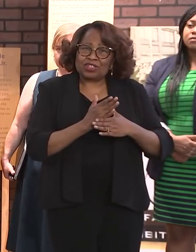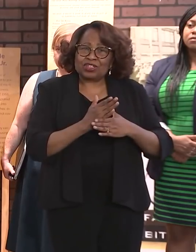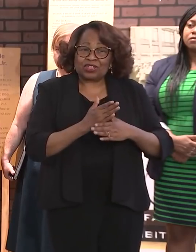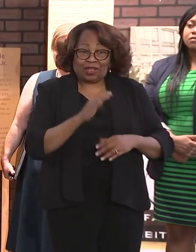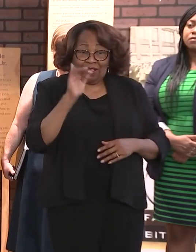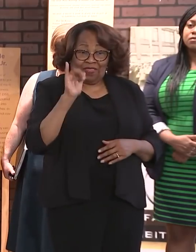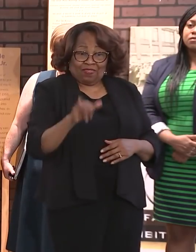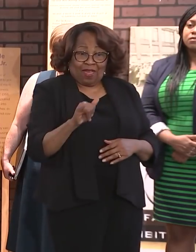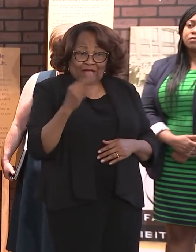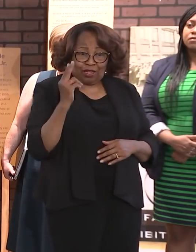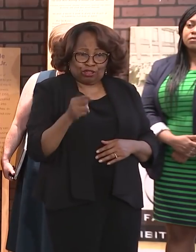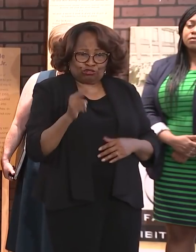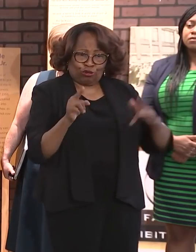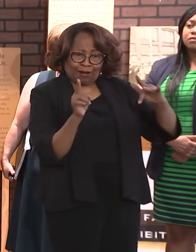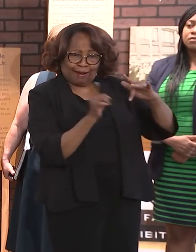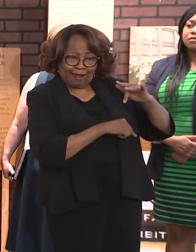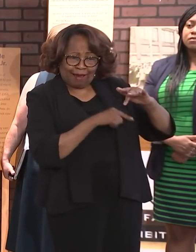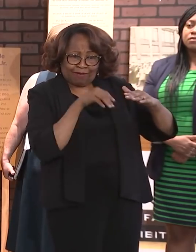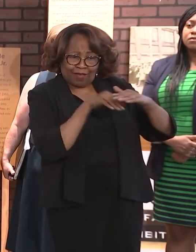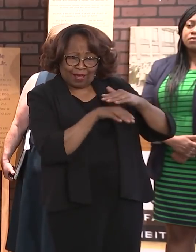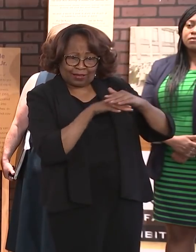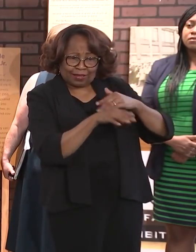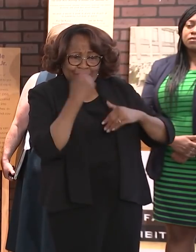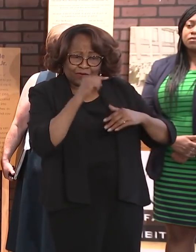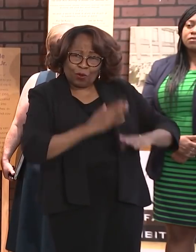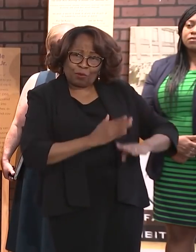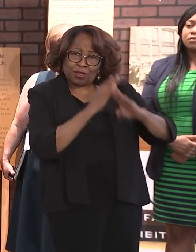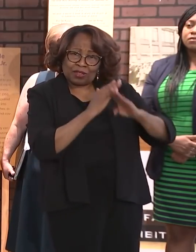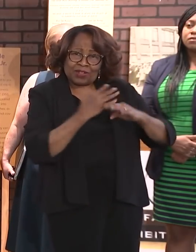this historic lack of access to